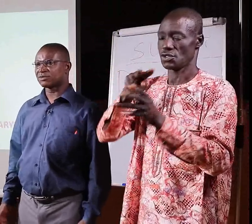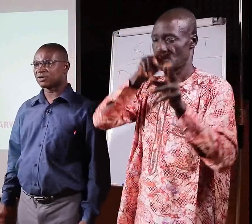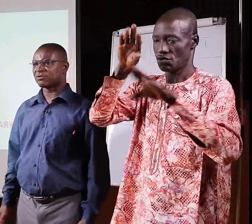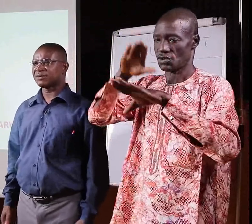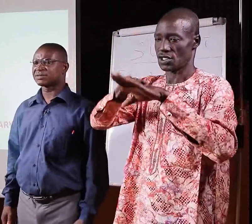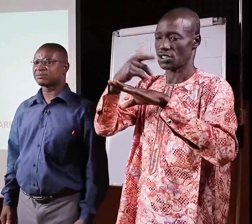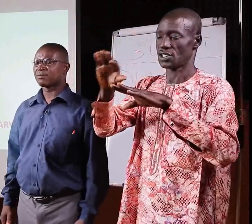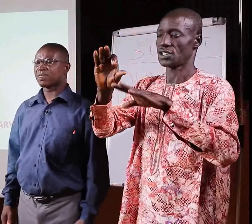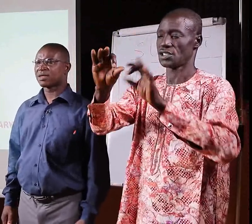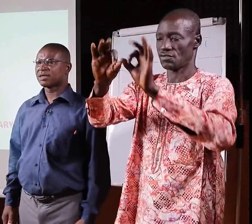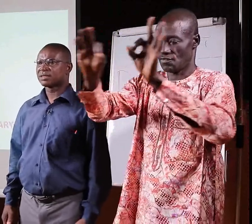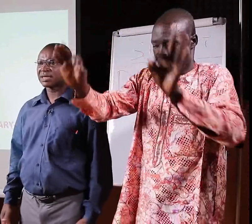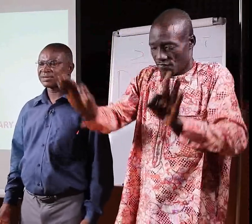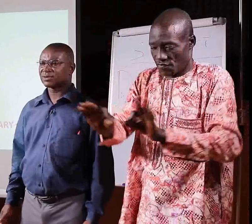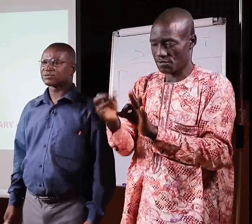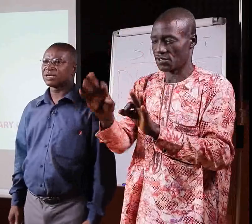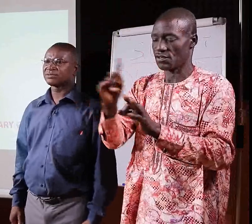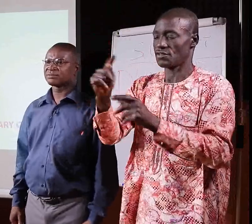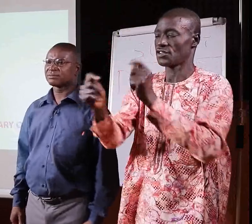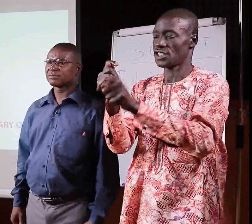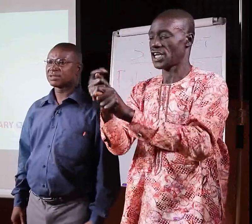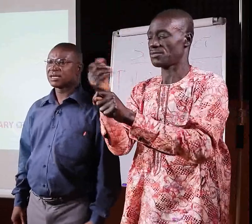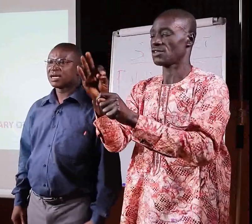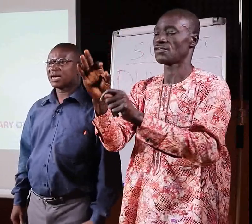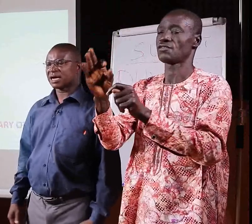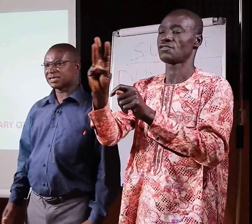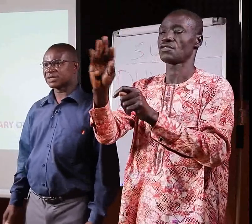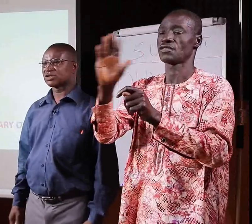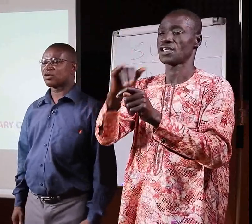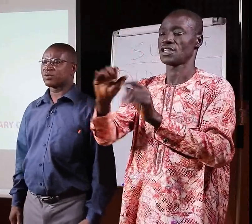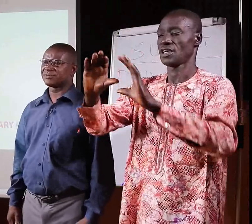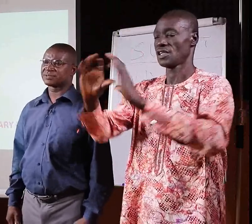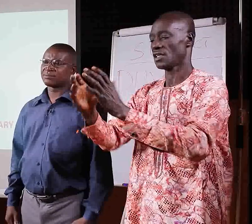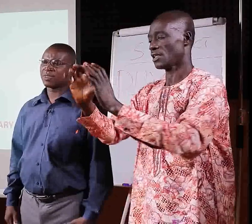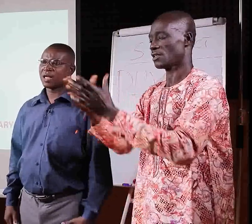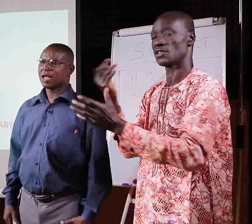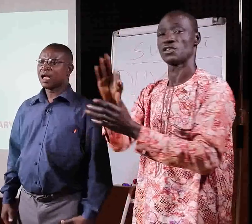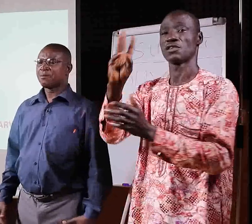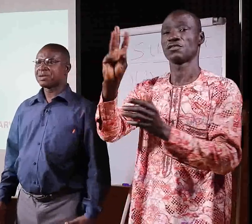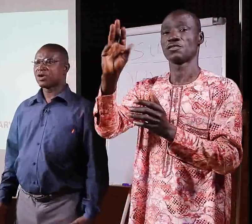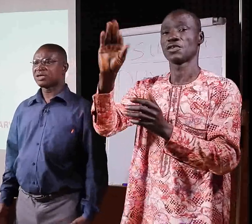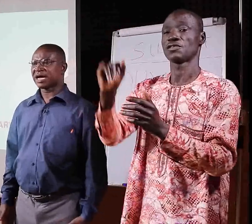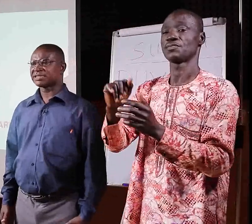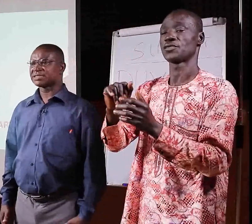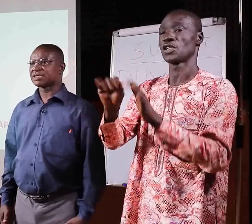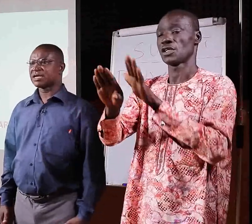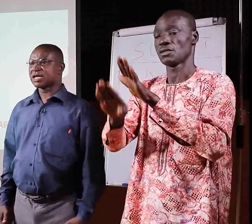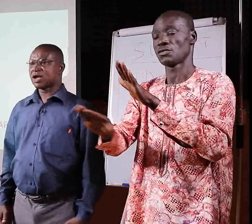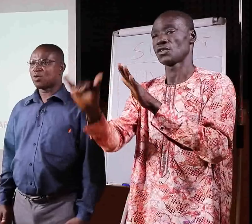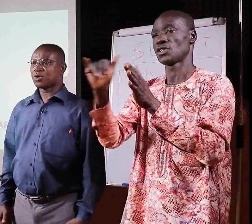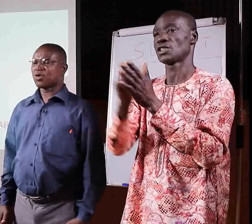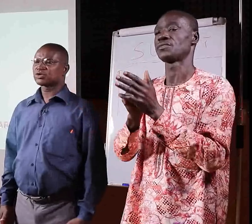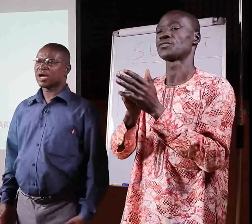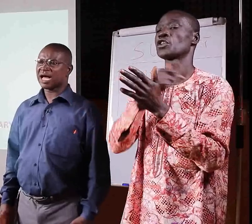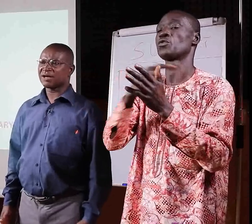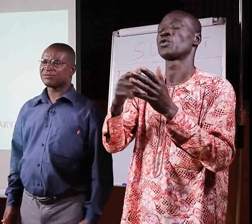at forms of waves, types of waves, and classification of waves. Beyond that,